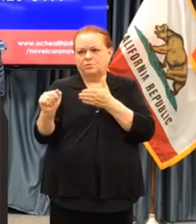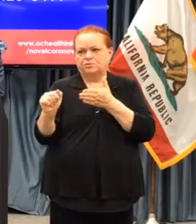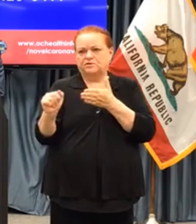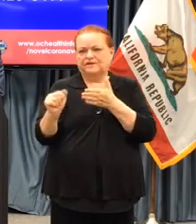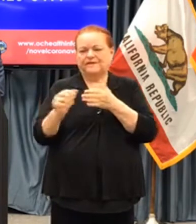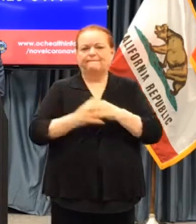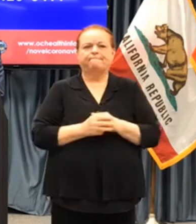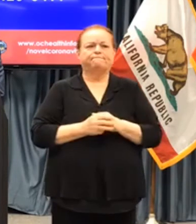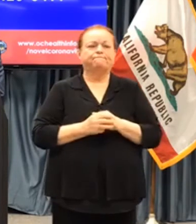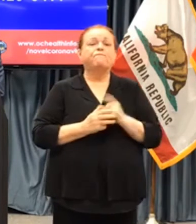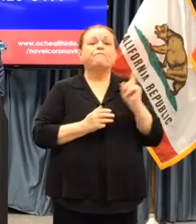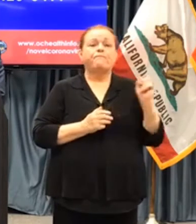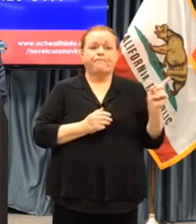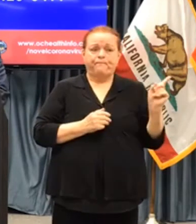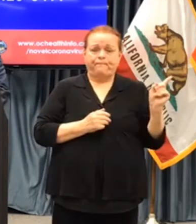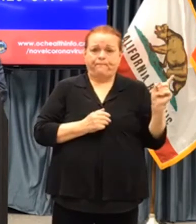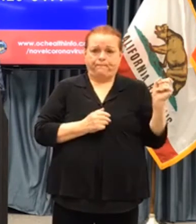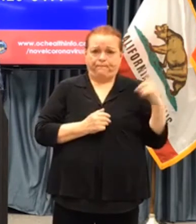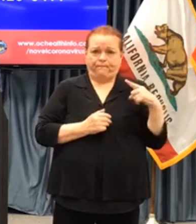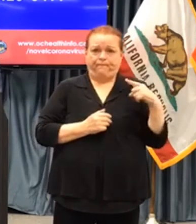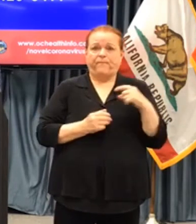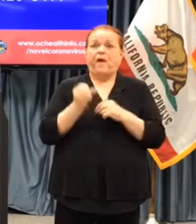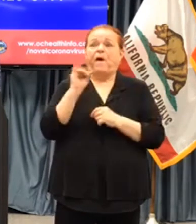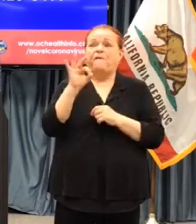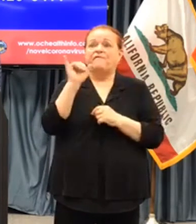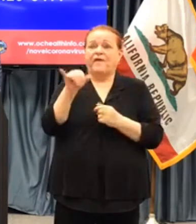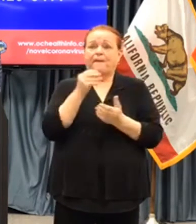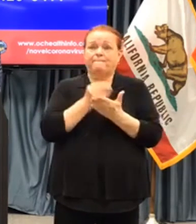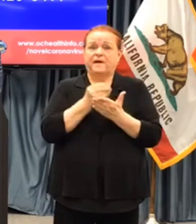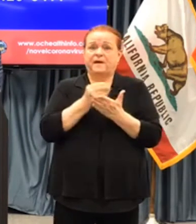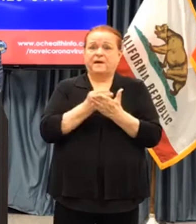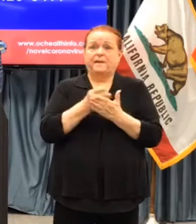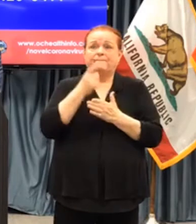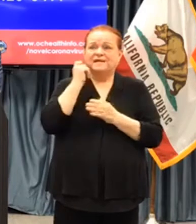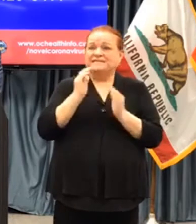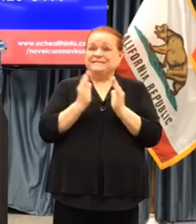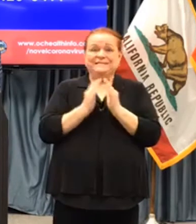And of that money, because none of the cities here qualify to